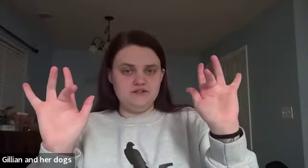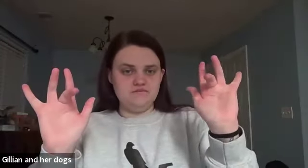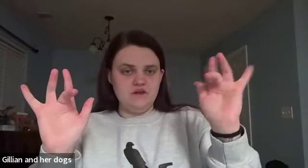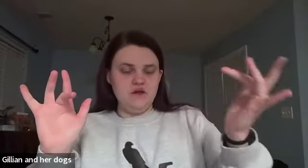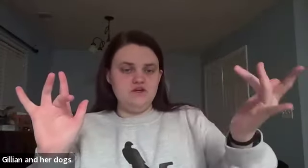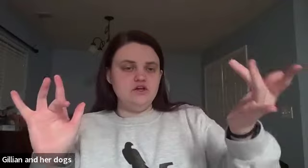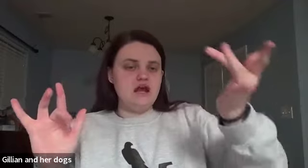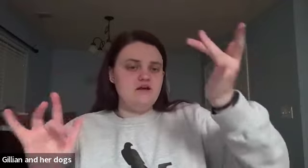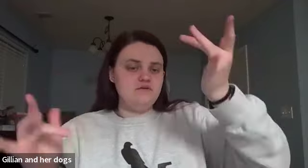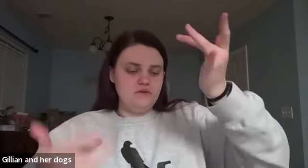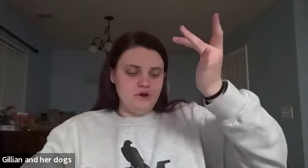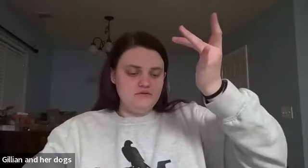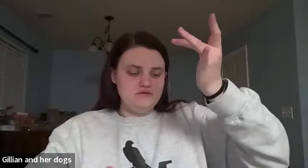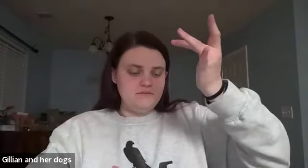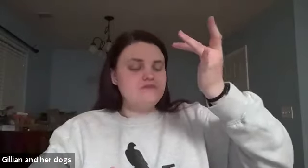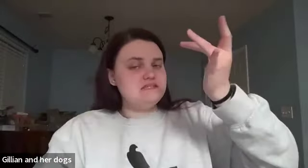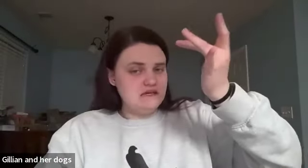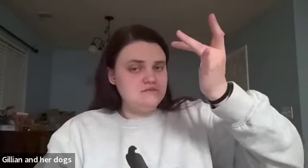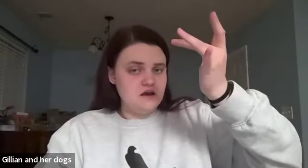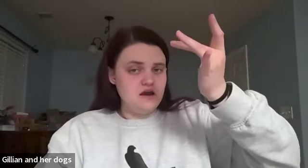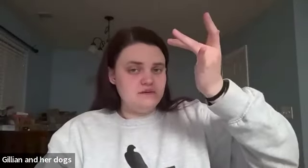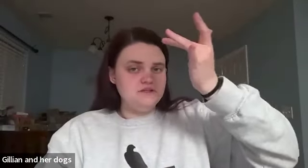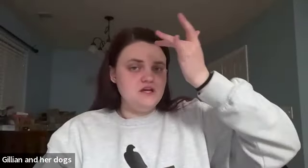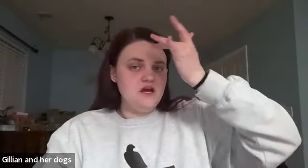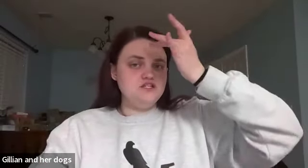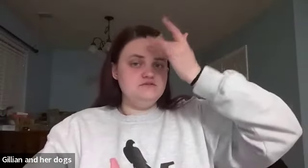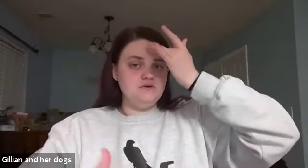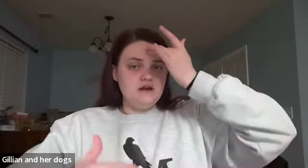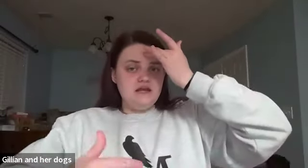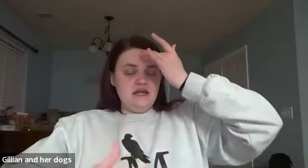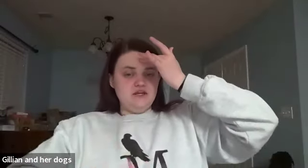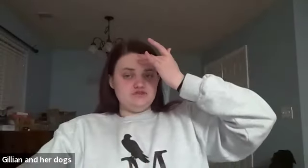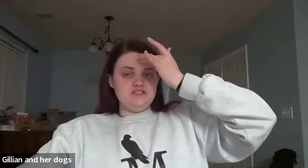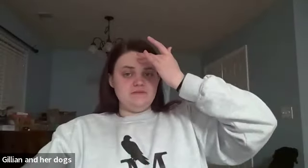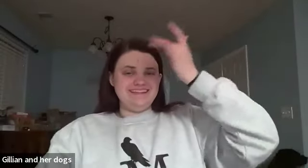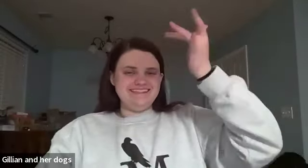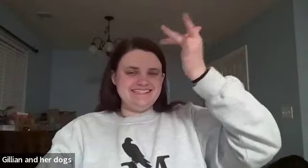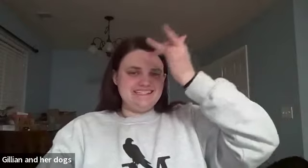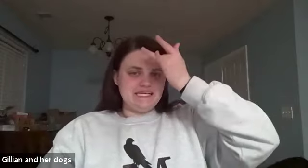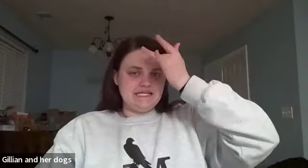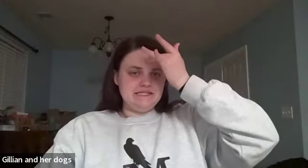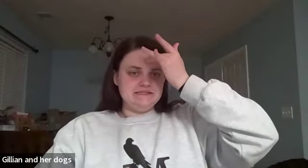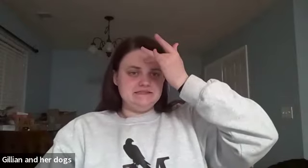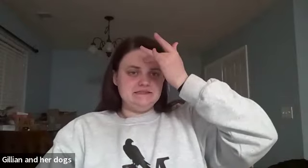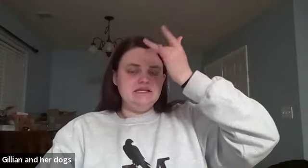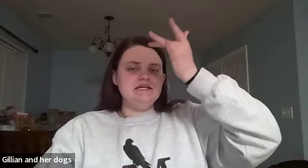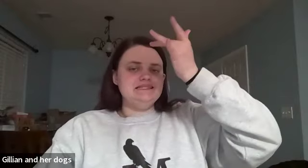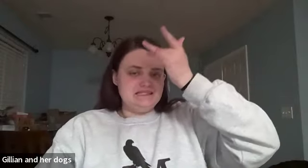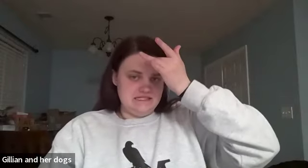fingers. You're gonna have both of them at the same time touch your forehead and your stomach. Sick,